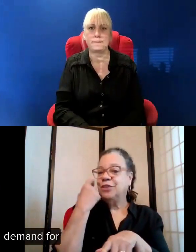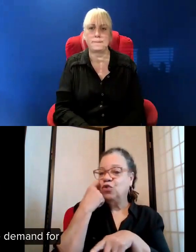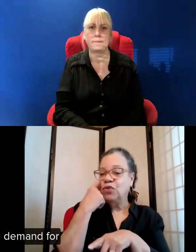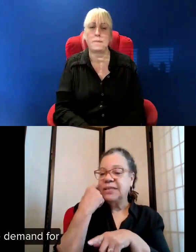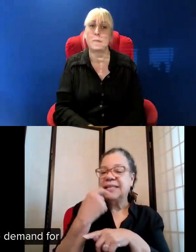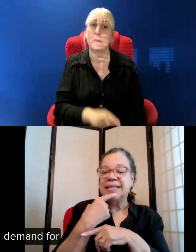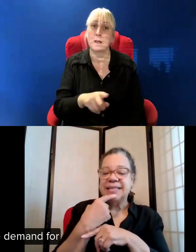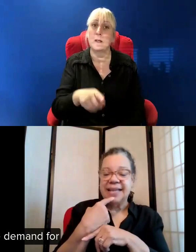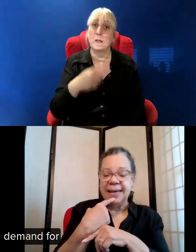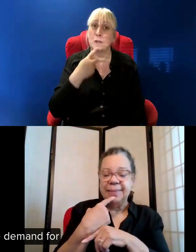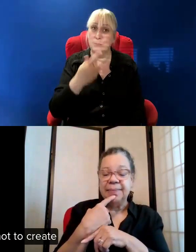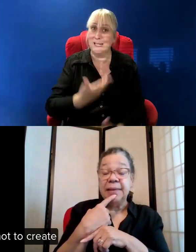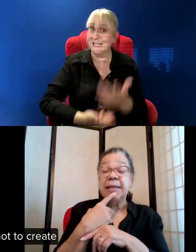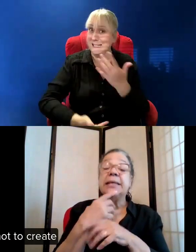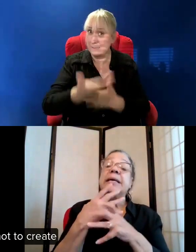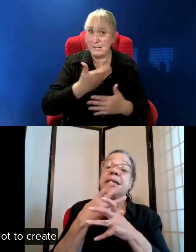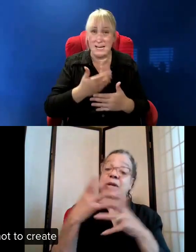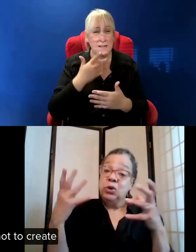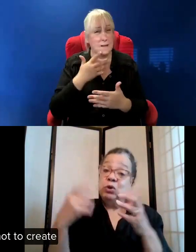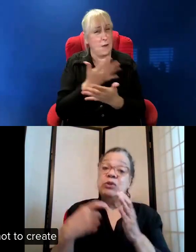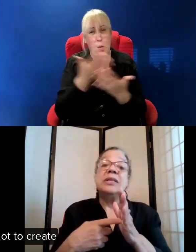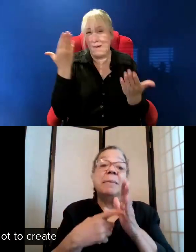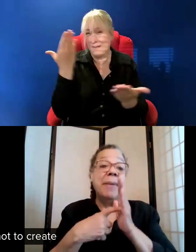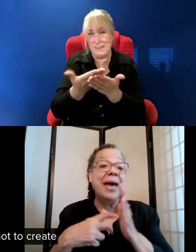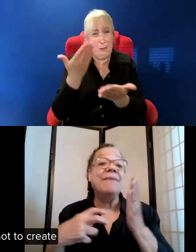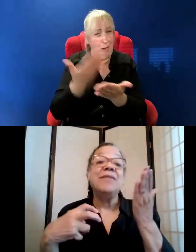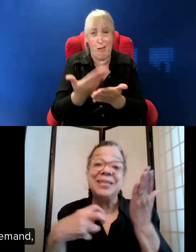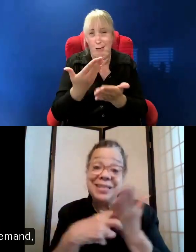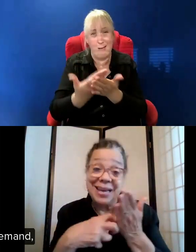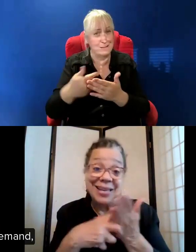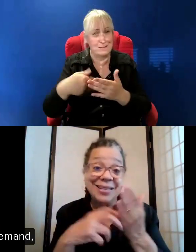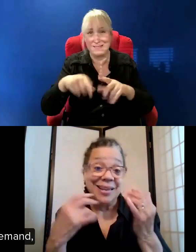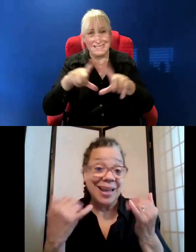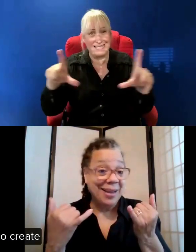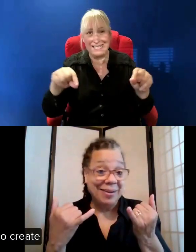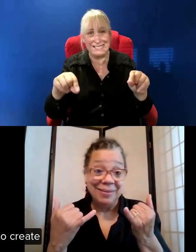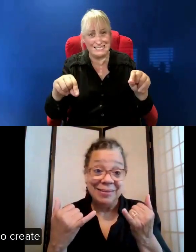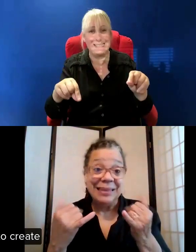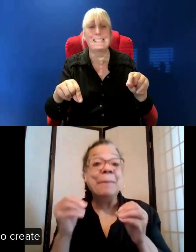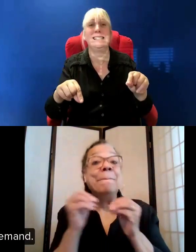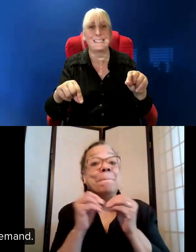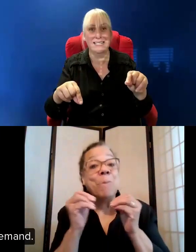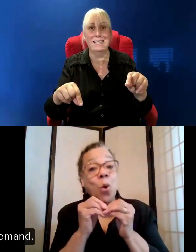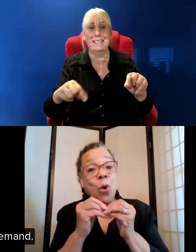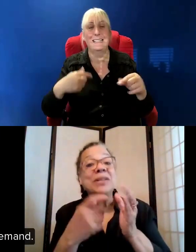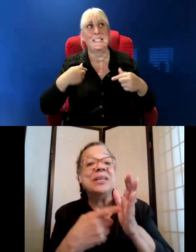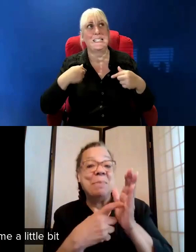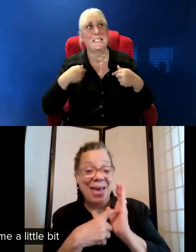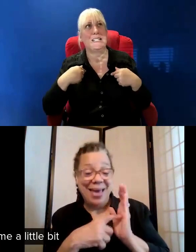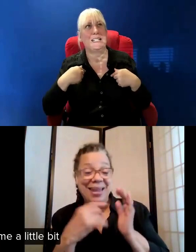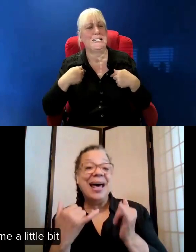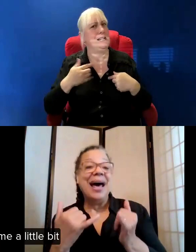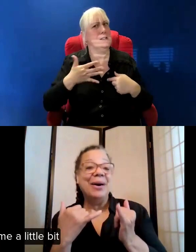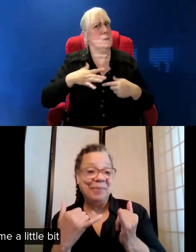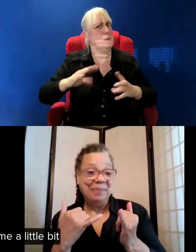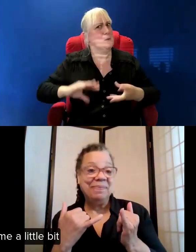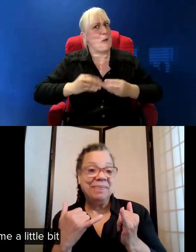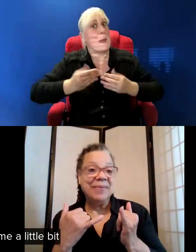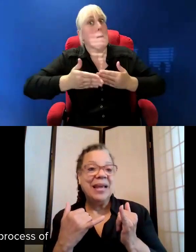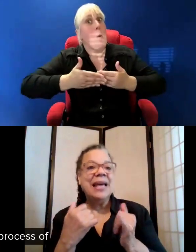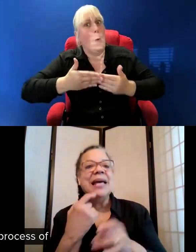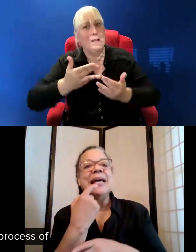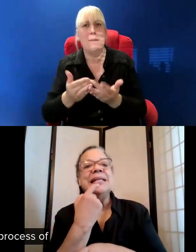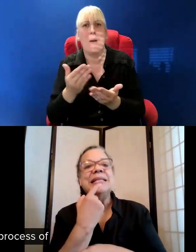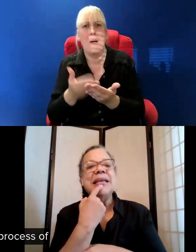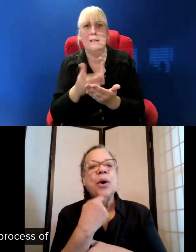is huge demand for tickets, and not to create more demand, but also to create more demand. Yeah. Can you just tell me a little